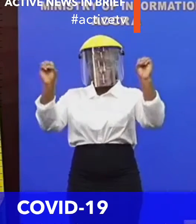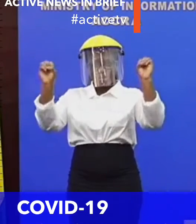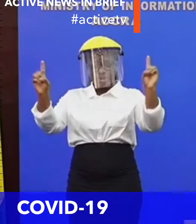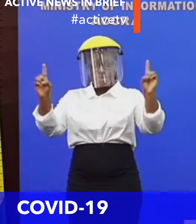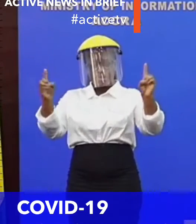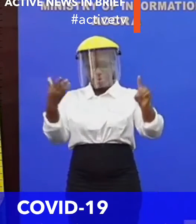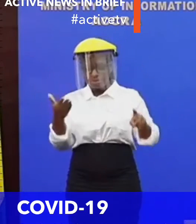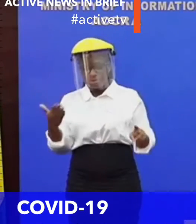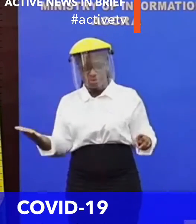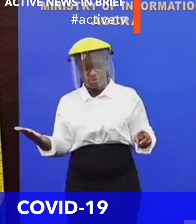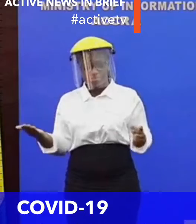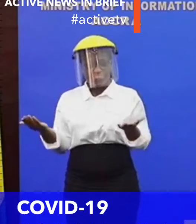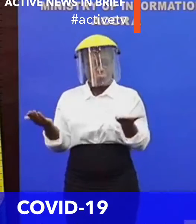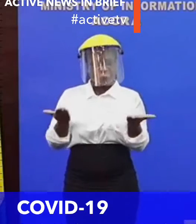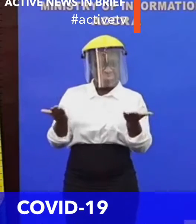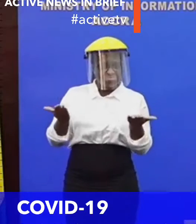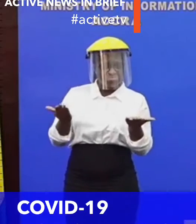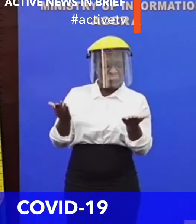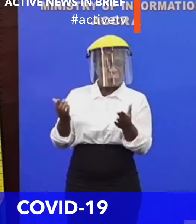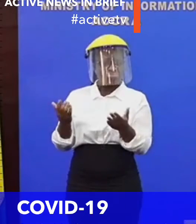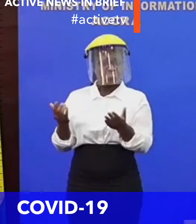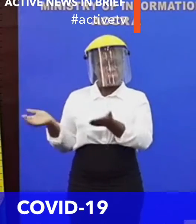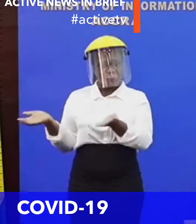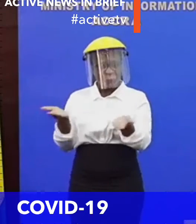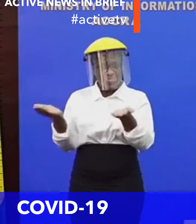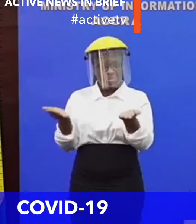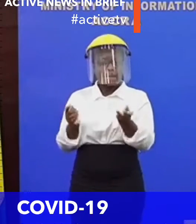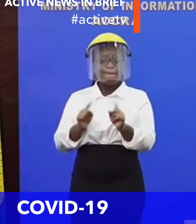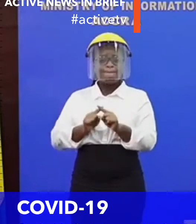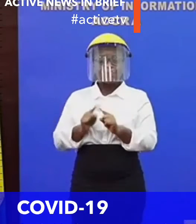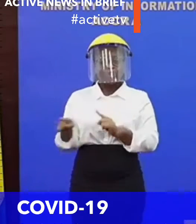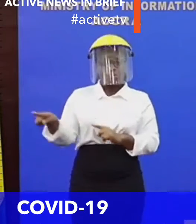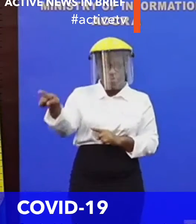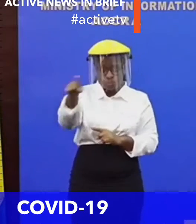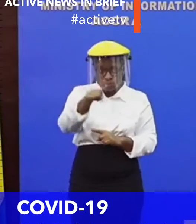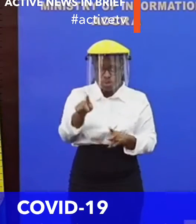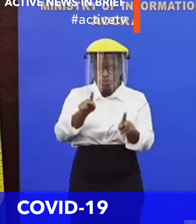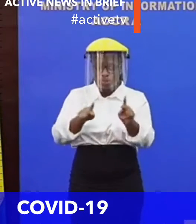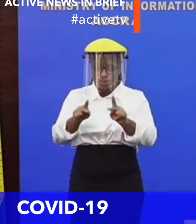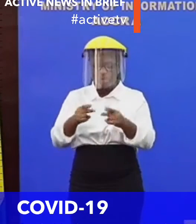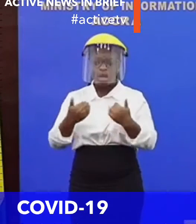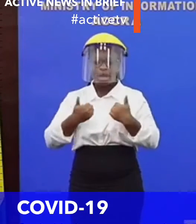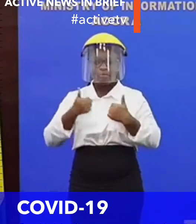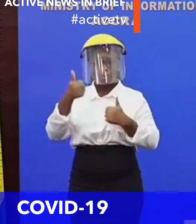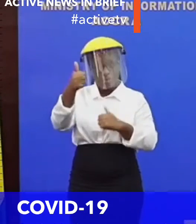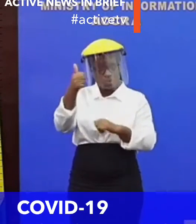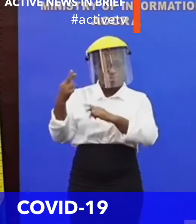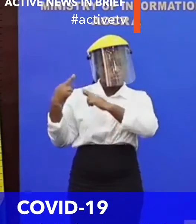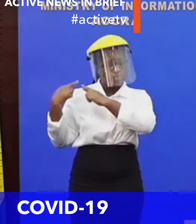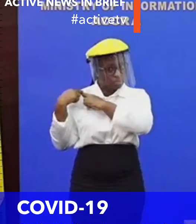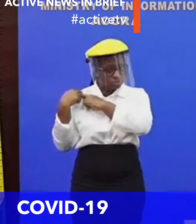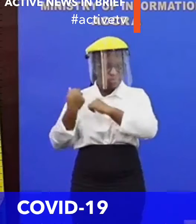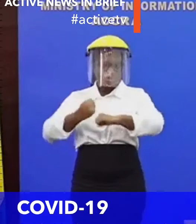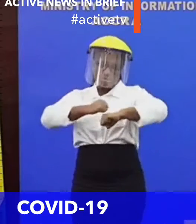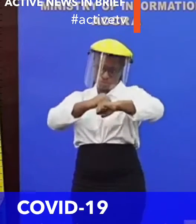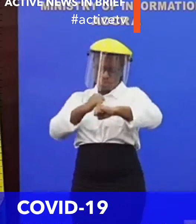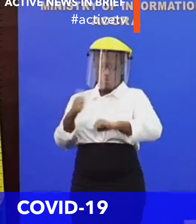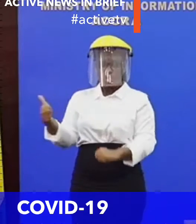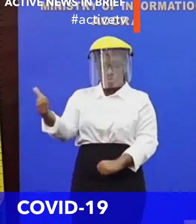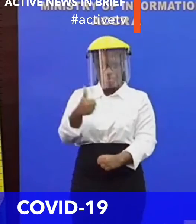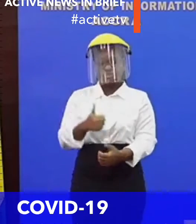logistics, stepping up enforcement, but we as citizens also have a responsibility to protect us